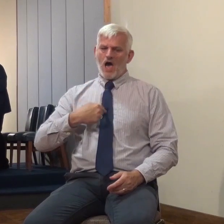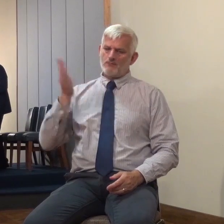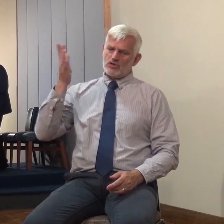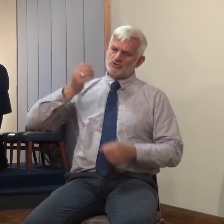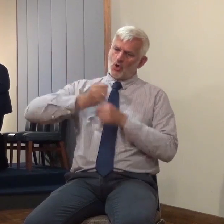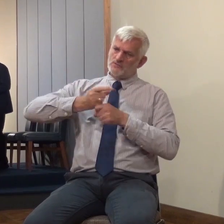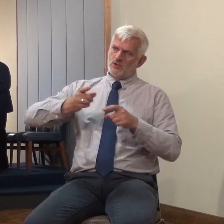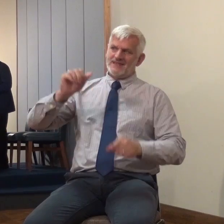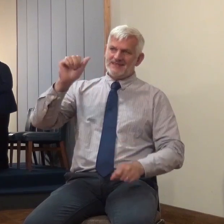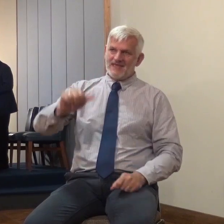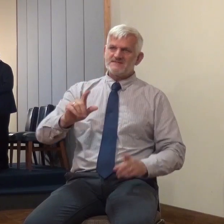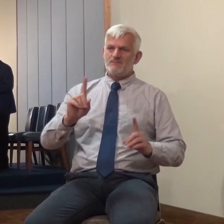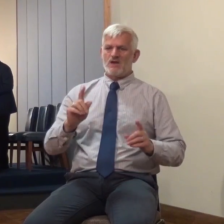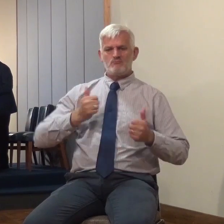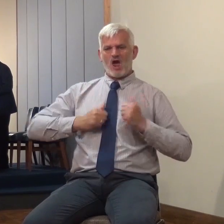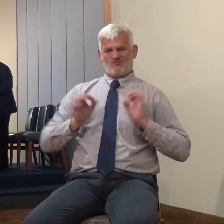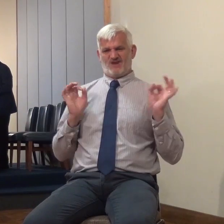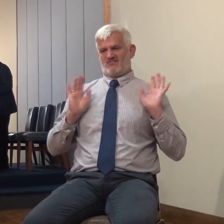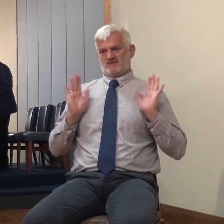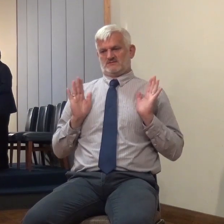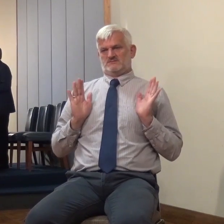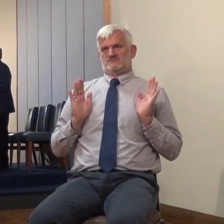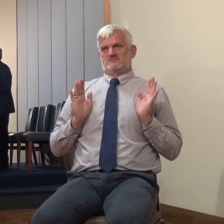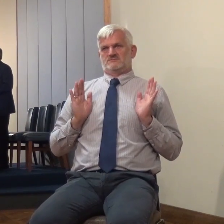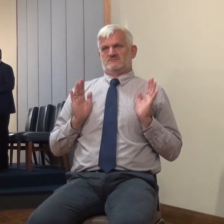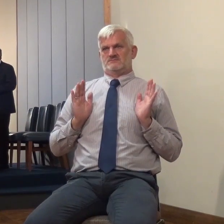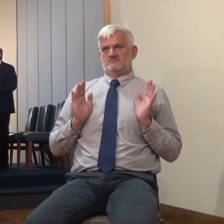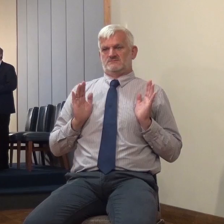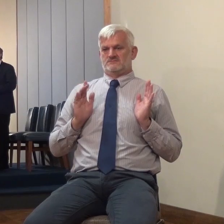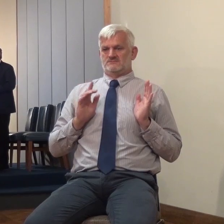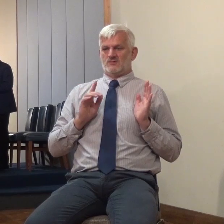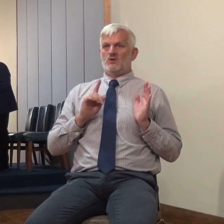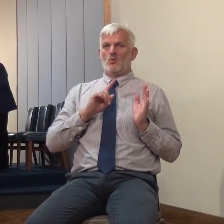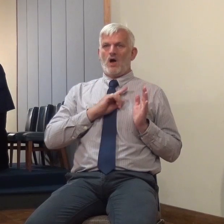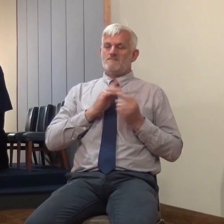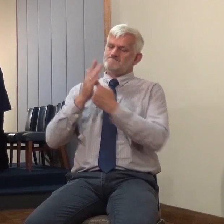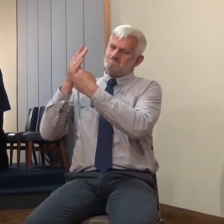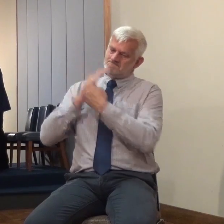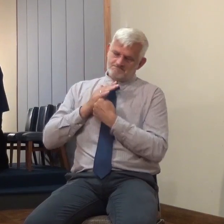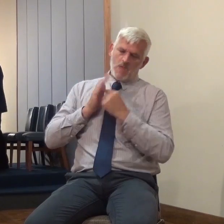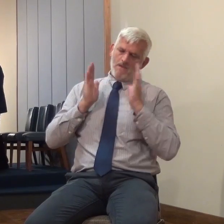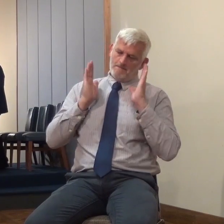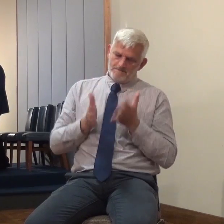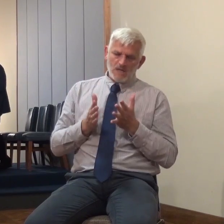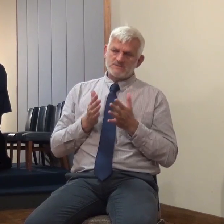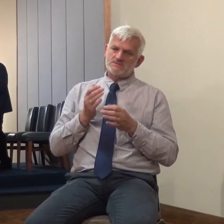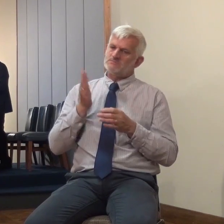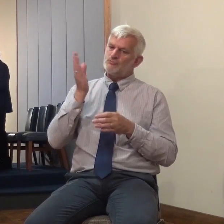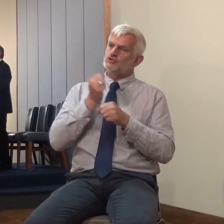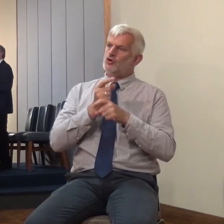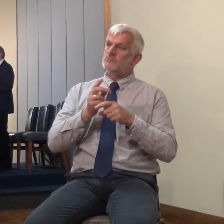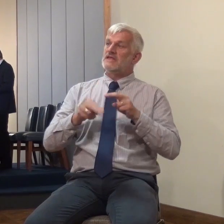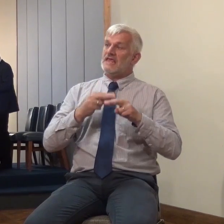gospel, I have nothing to glory of. The necessity is laid upon me. Yea, woe